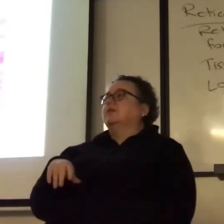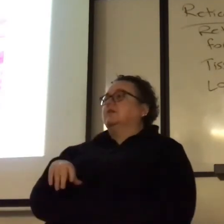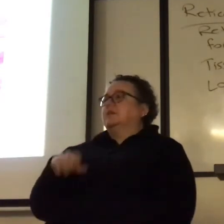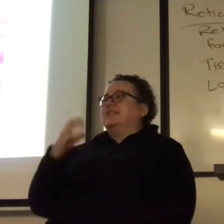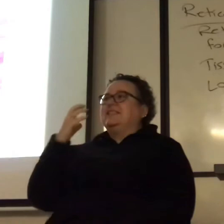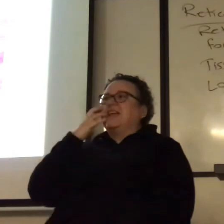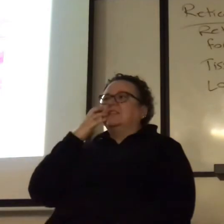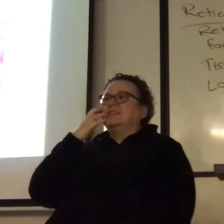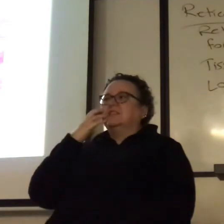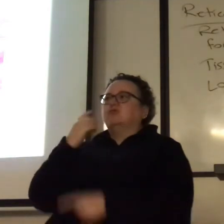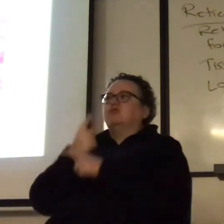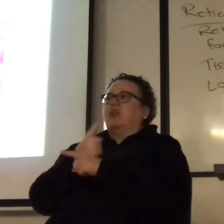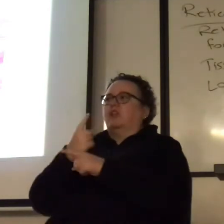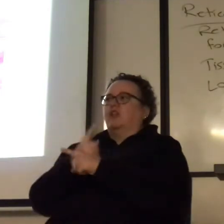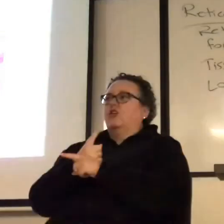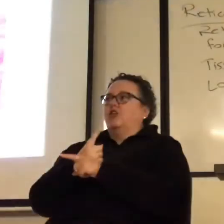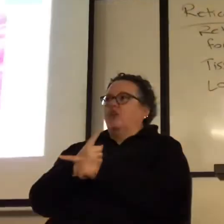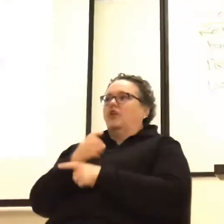regular connective tissue.